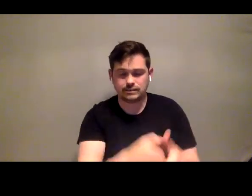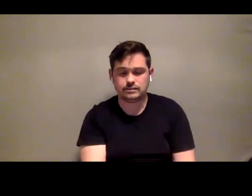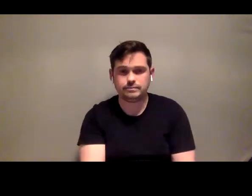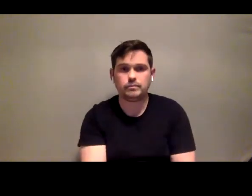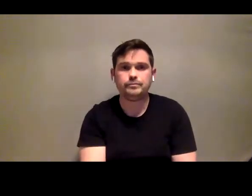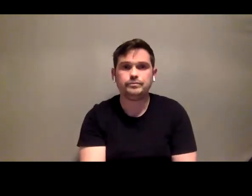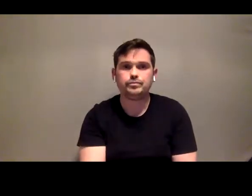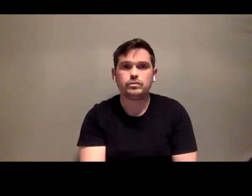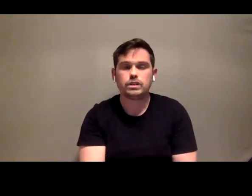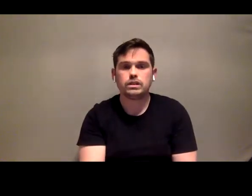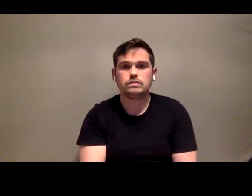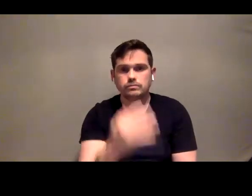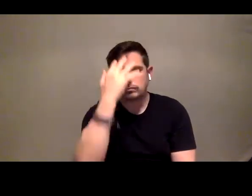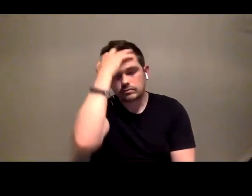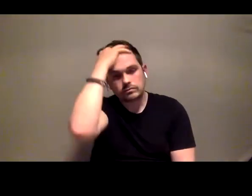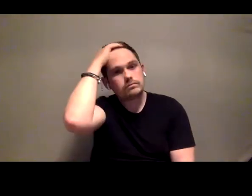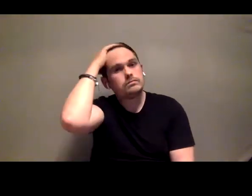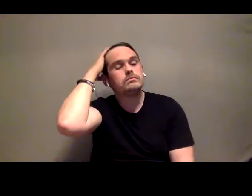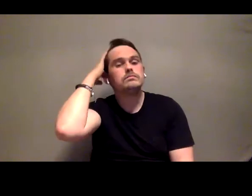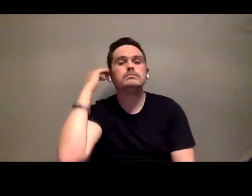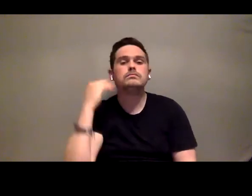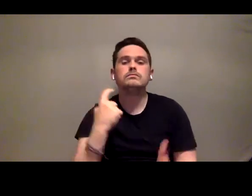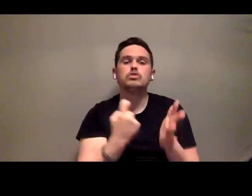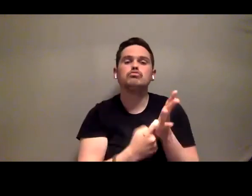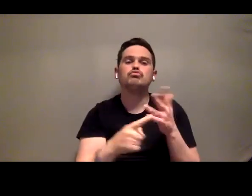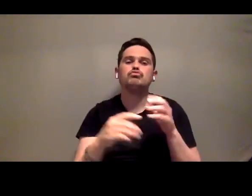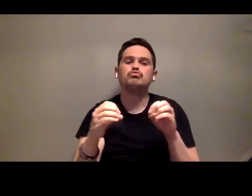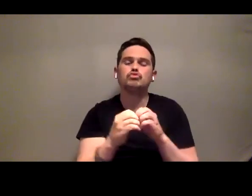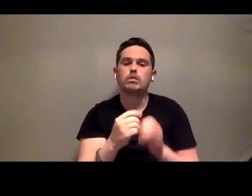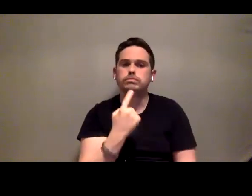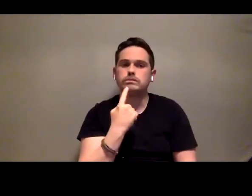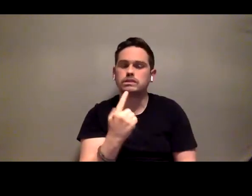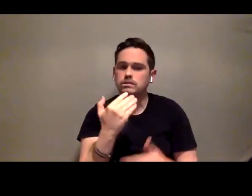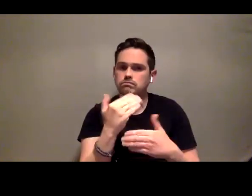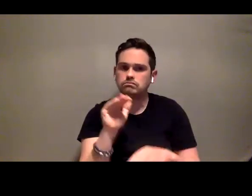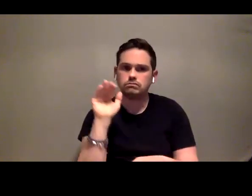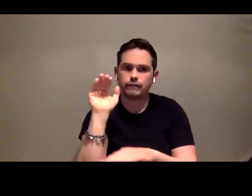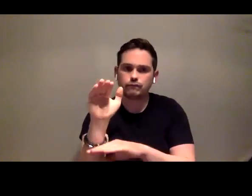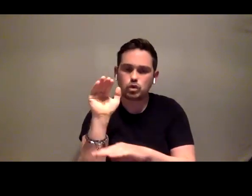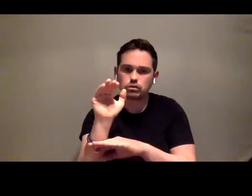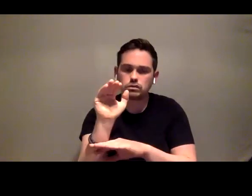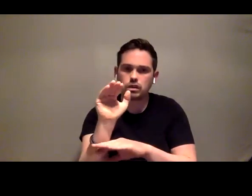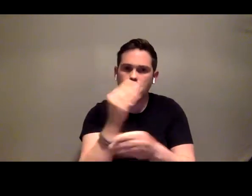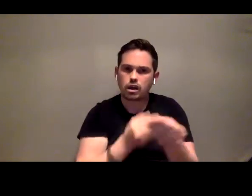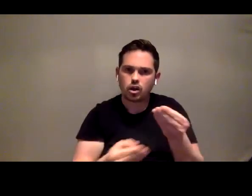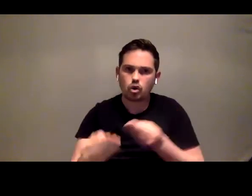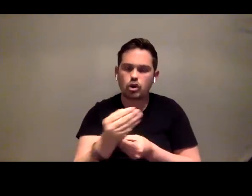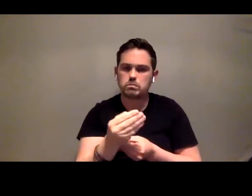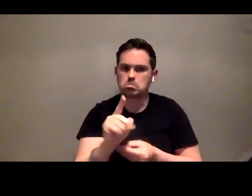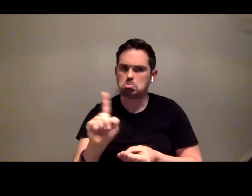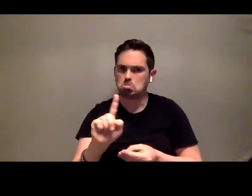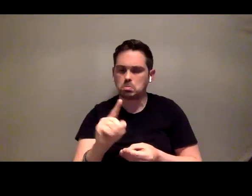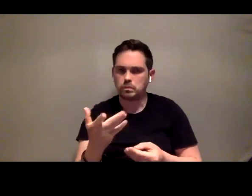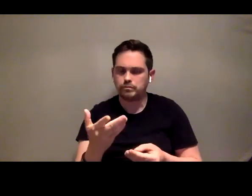And I think it was Rob that kind of started that question of like, what is the future economy that we want? What is the future society that